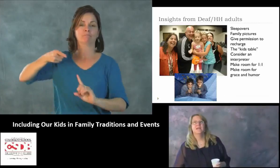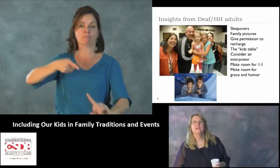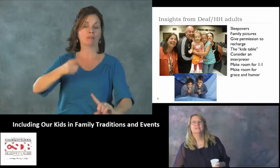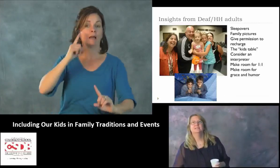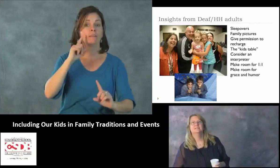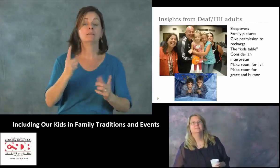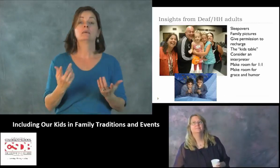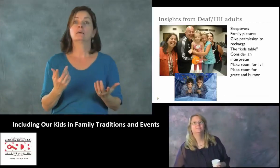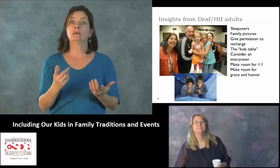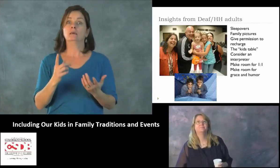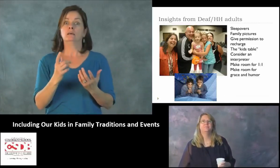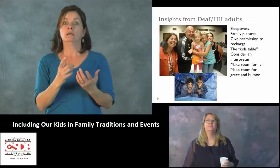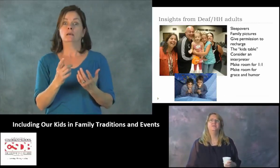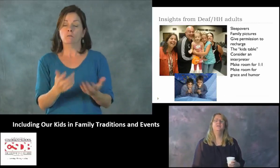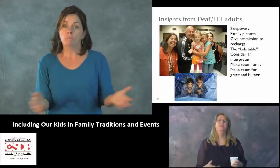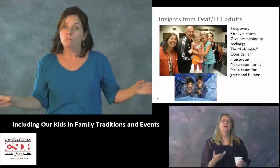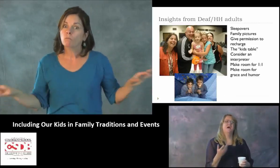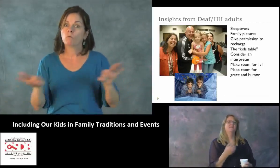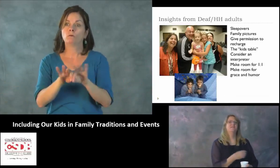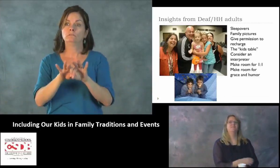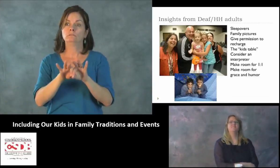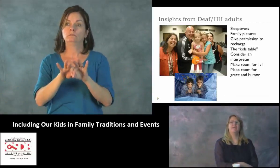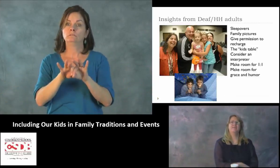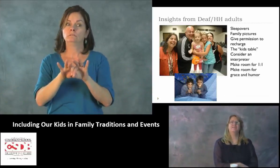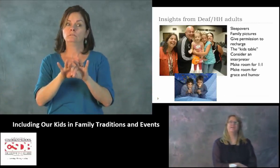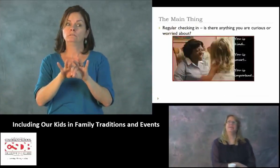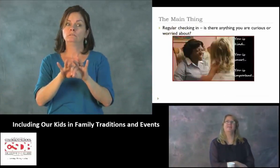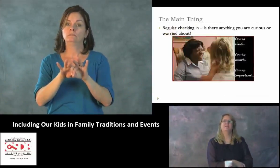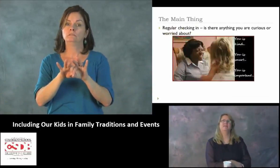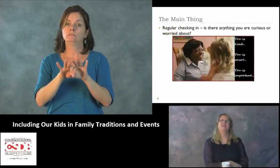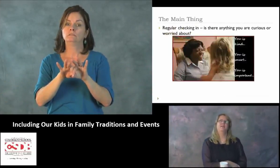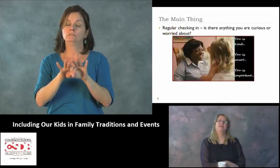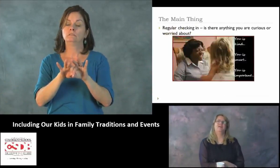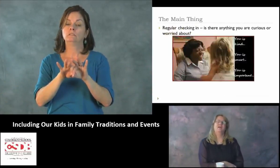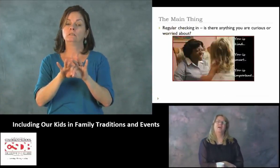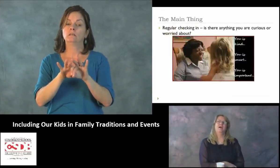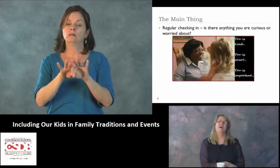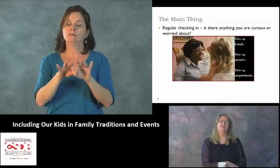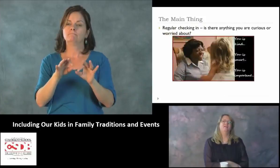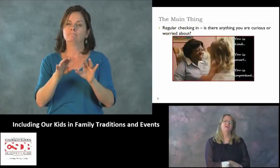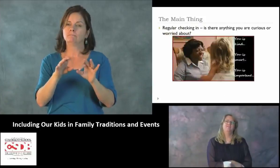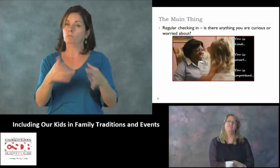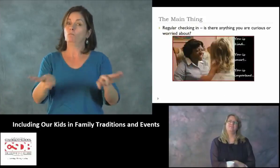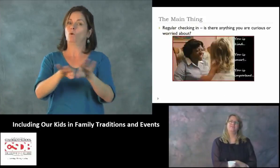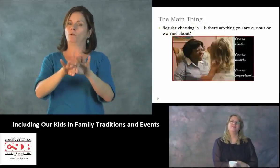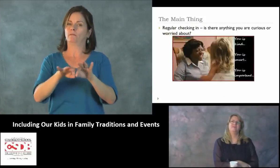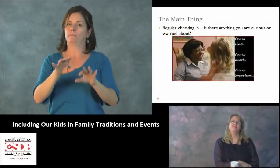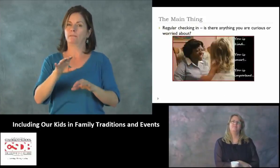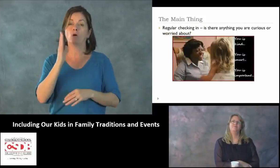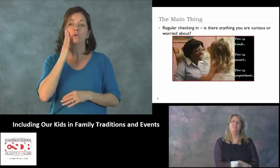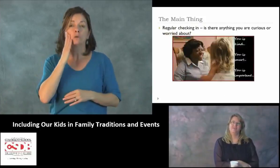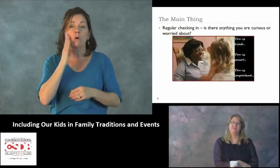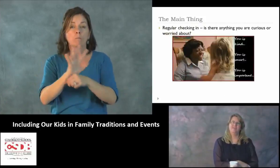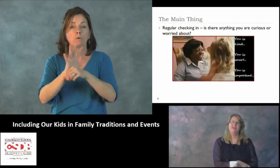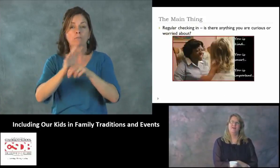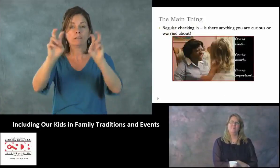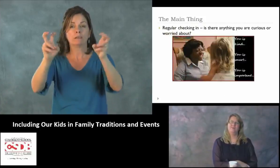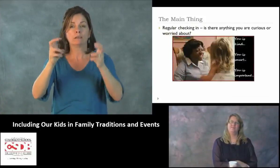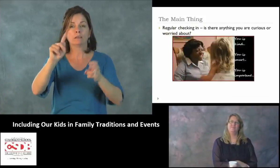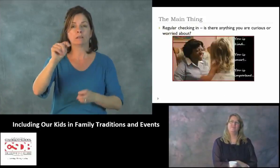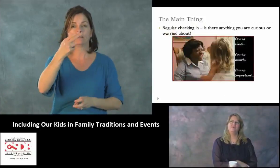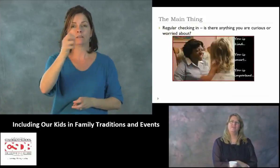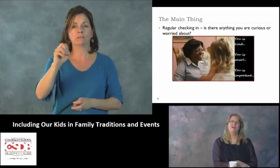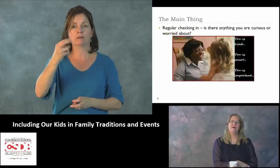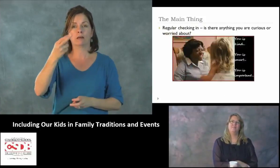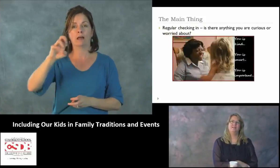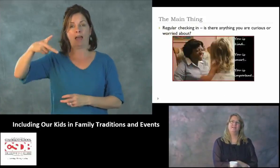So next, I think the main thing, I love this movie, The Help.